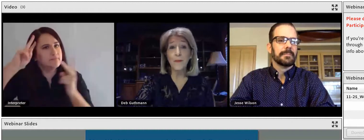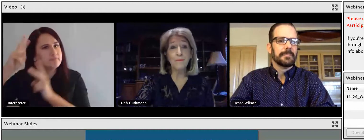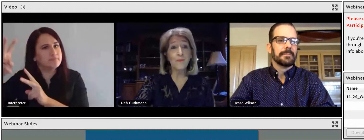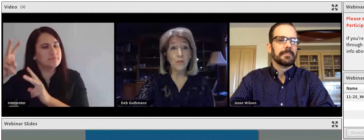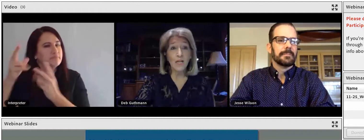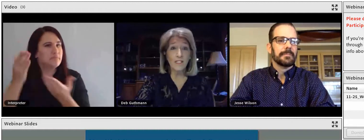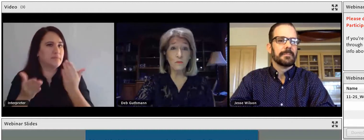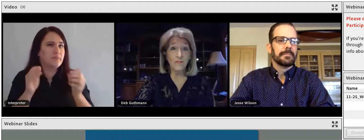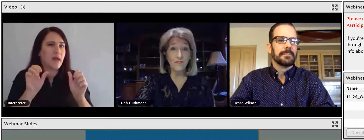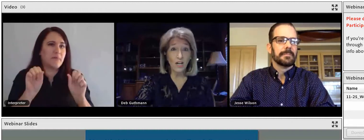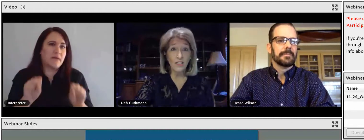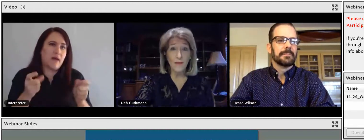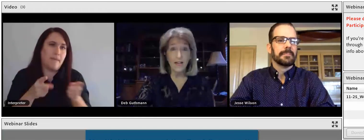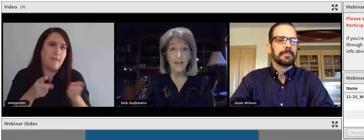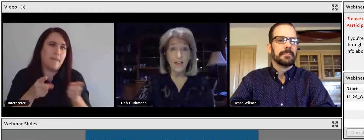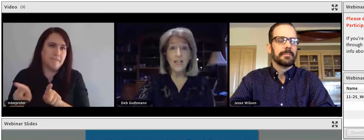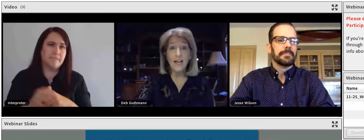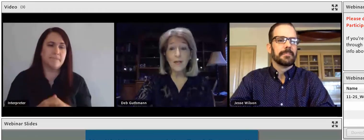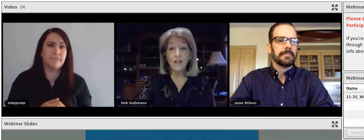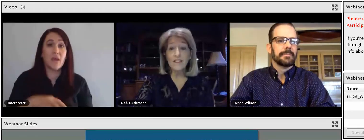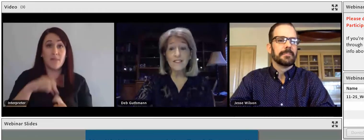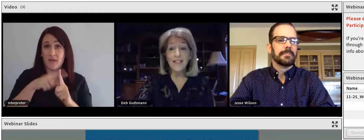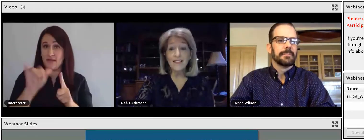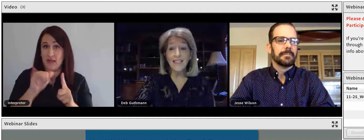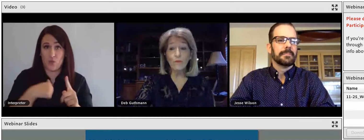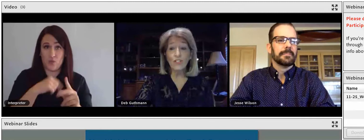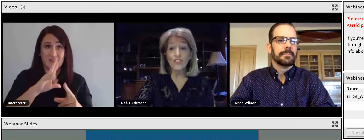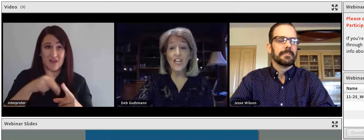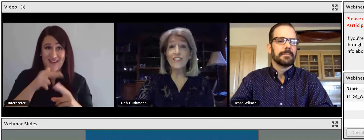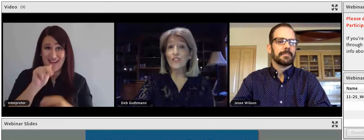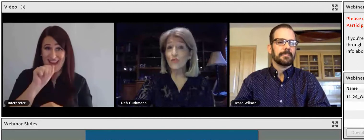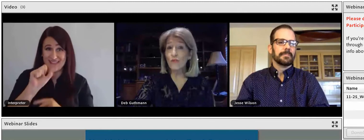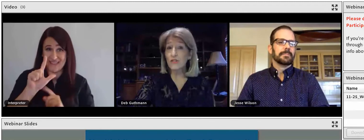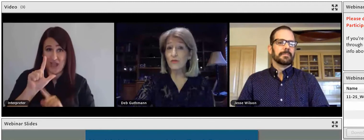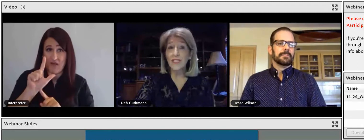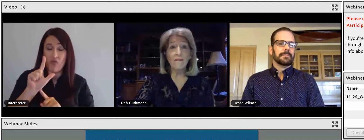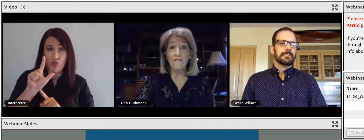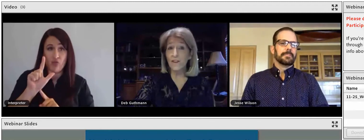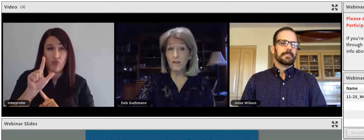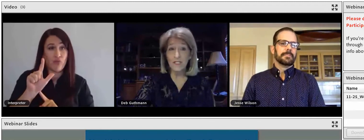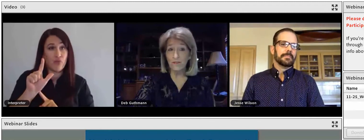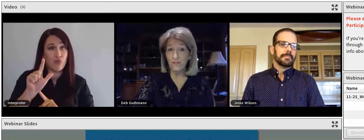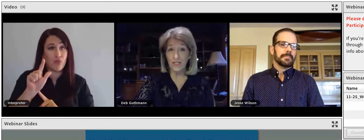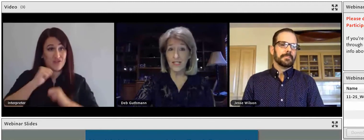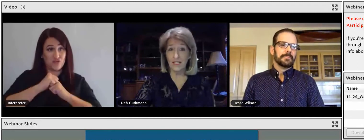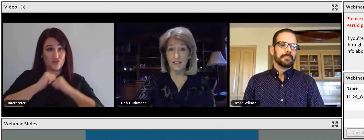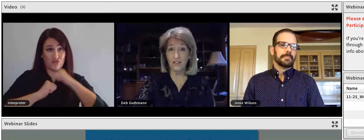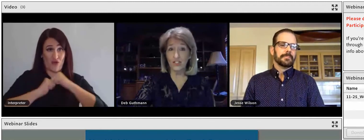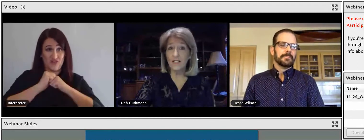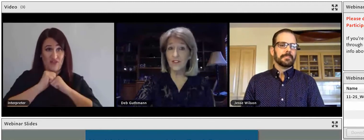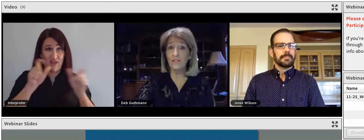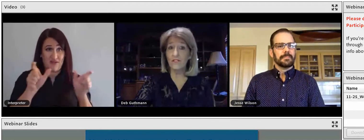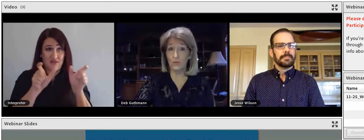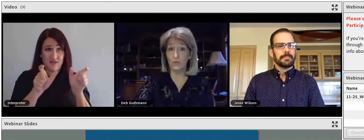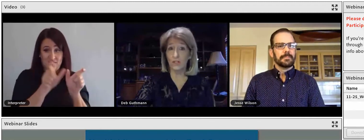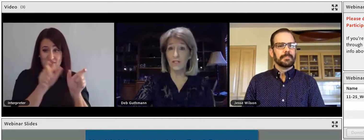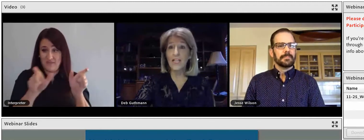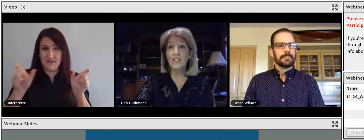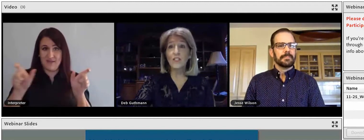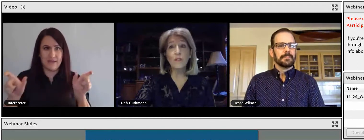happen. Plus, as we've talked about, American Sign Language is structurally very different than English and